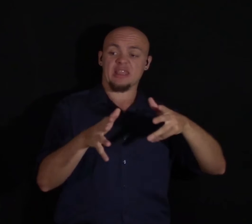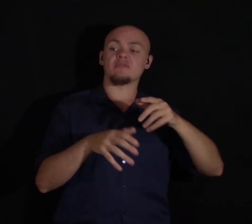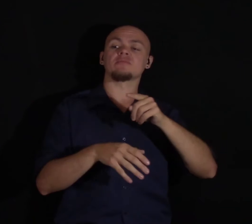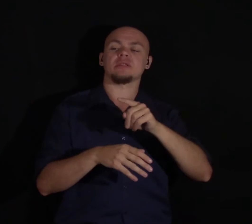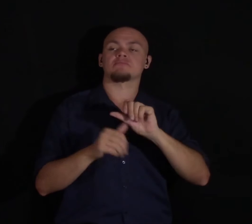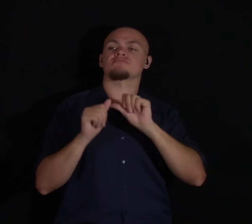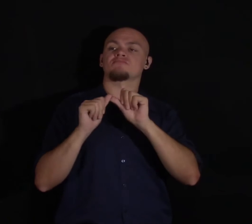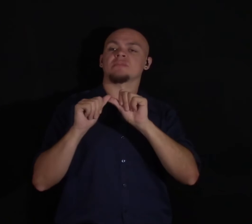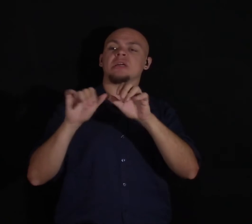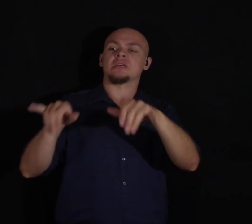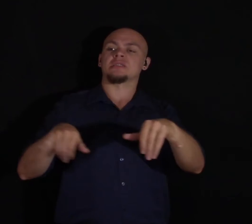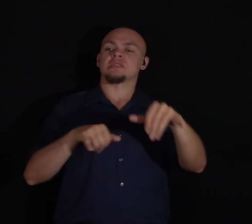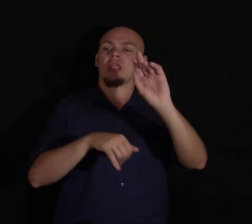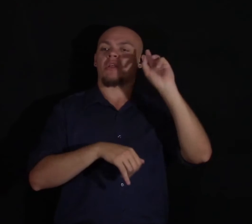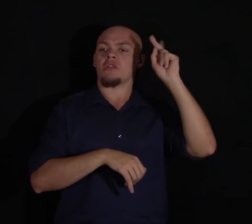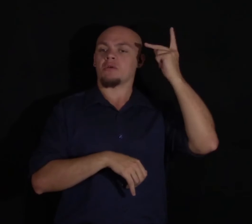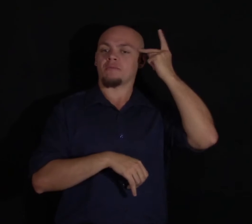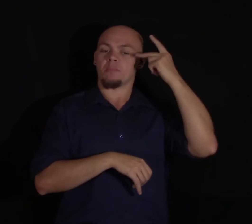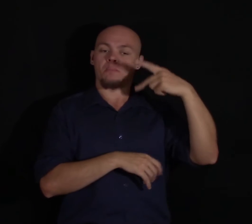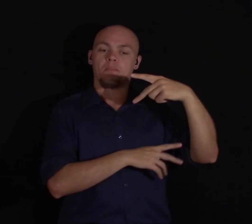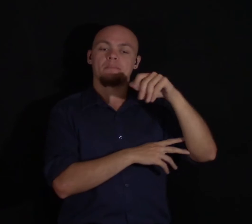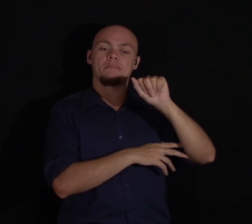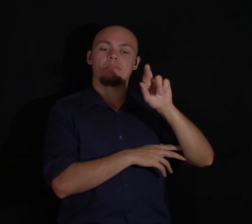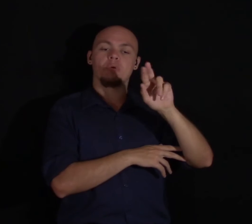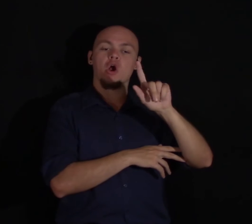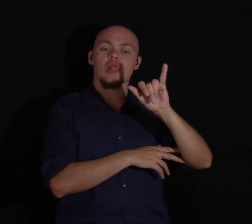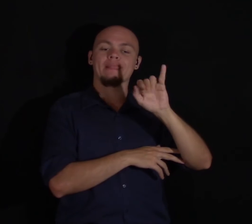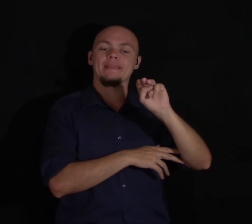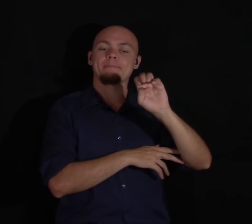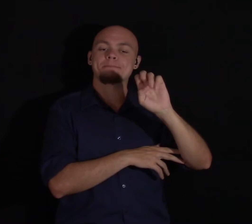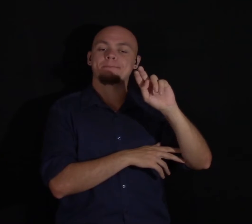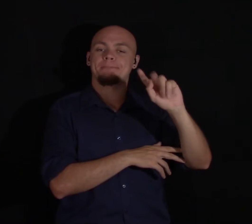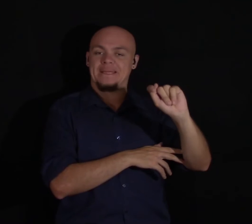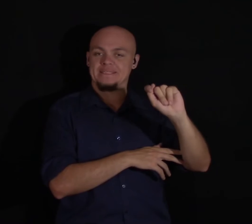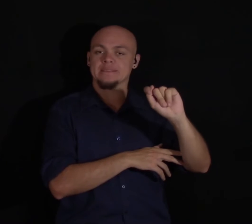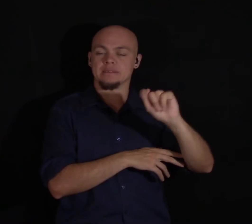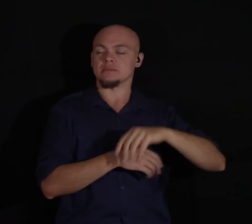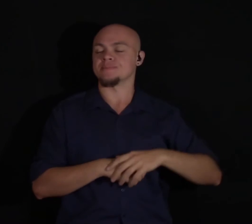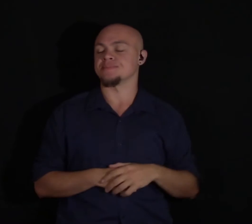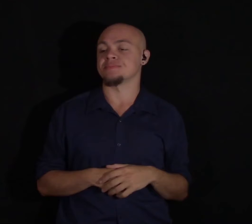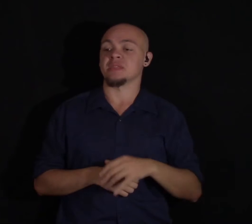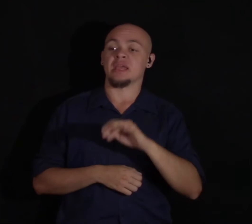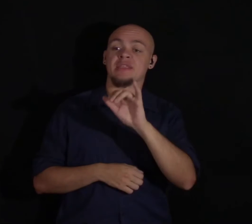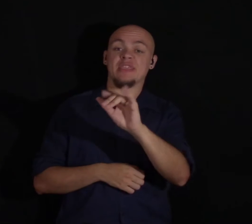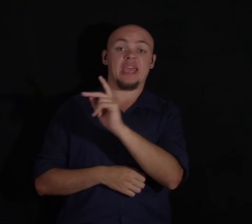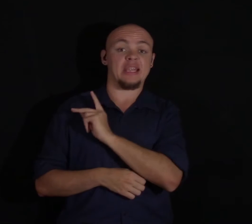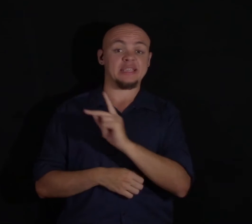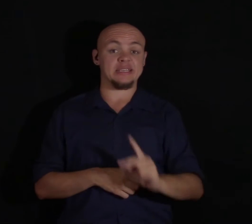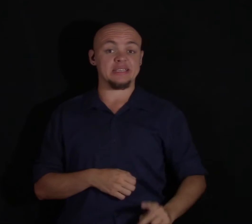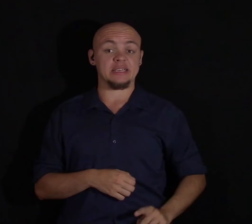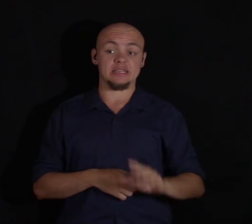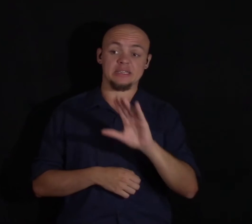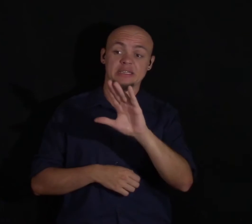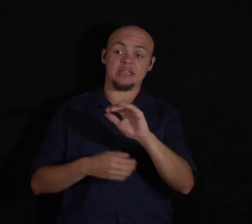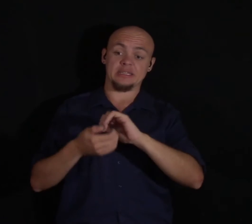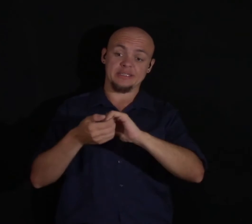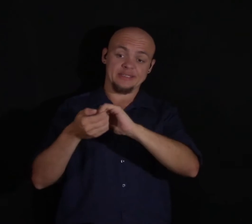of Parliament and liberty. The memory of that unfortunate king and his companions, the amiable Falkland,